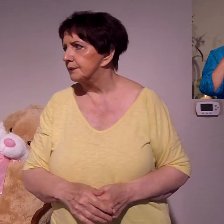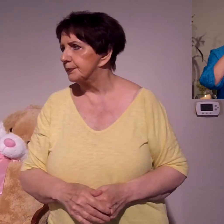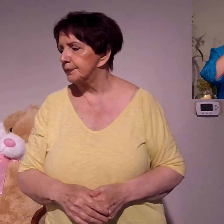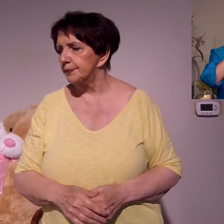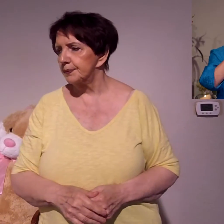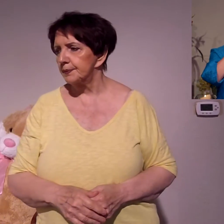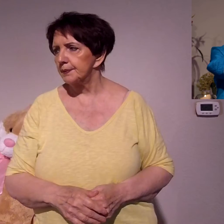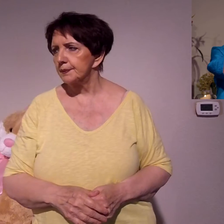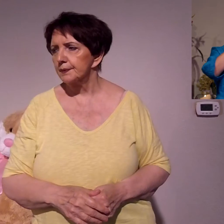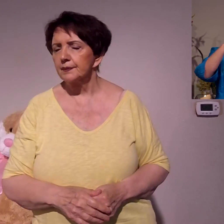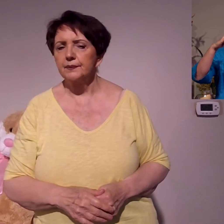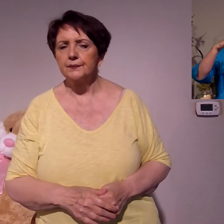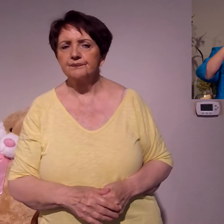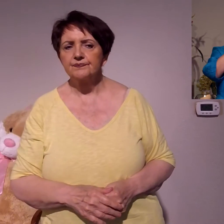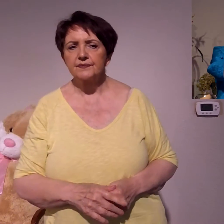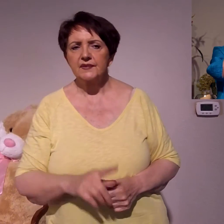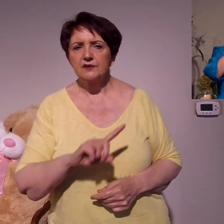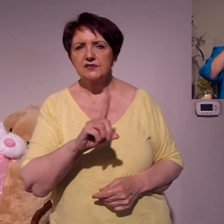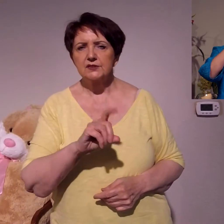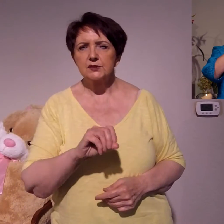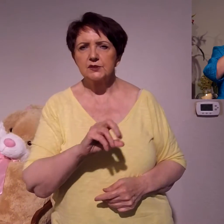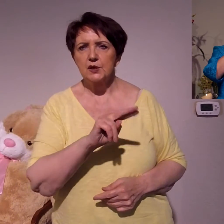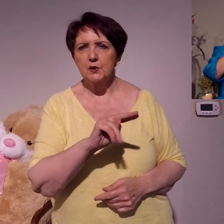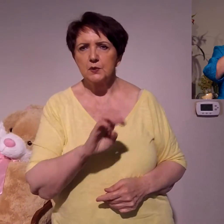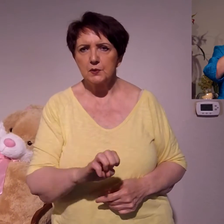to build an emotional